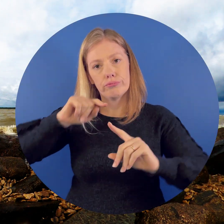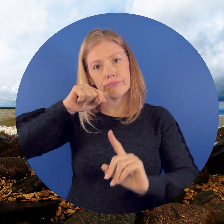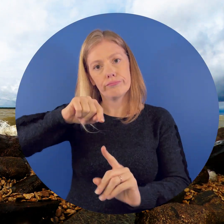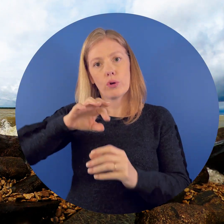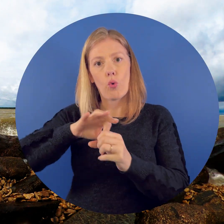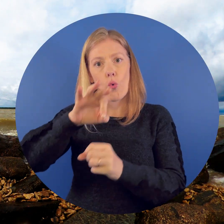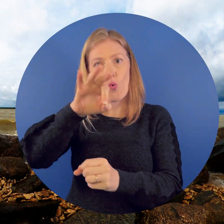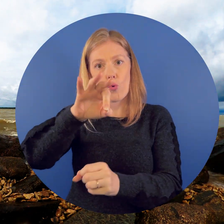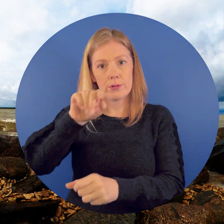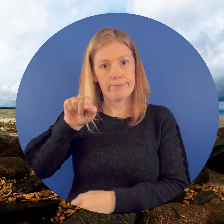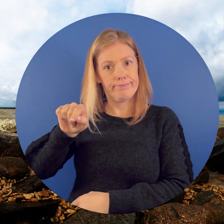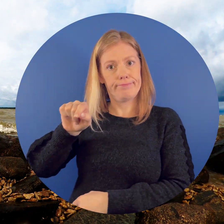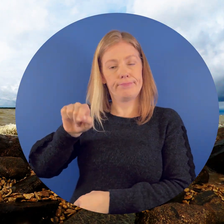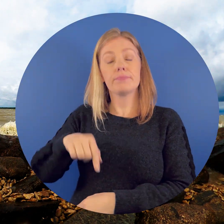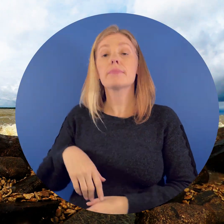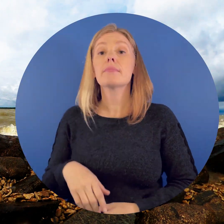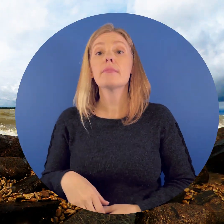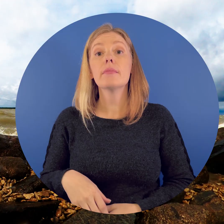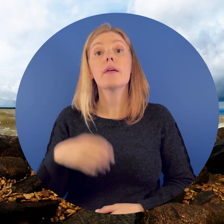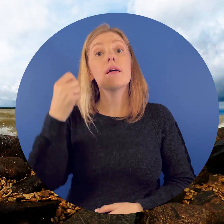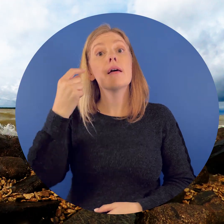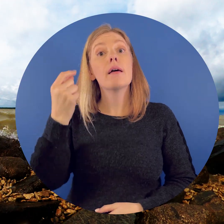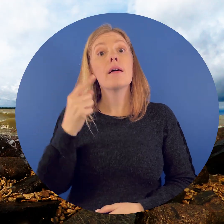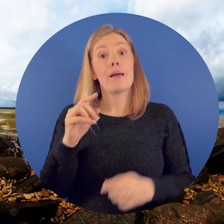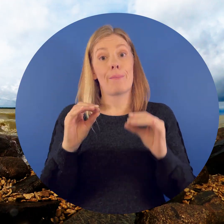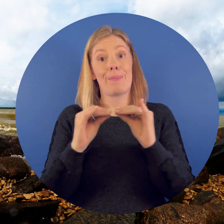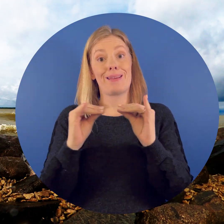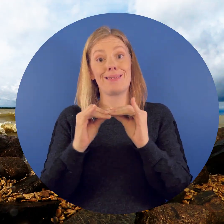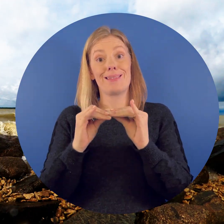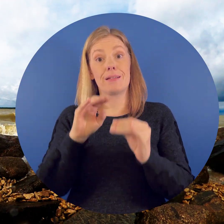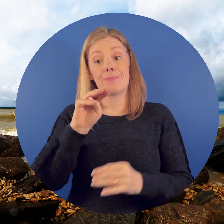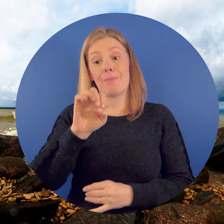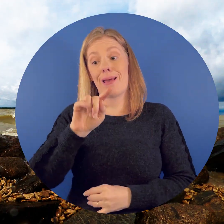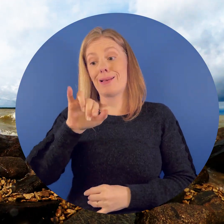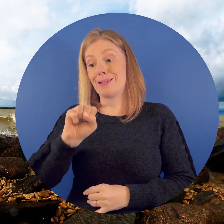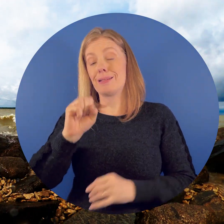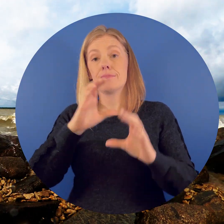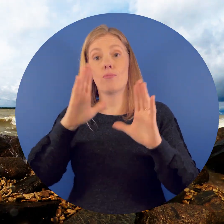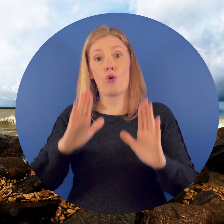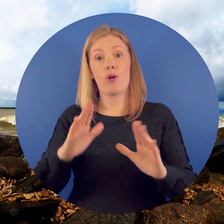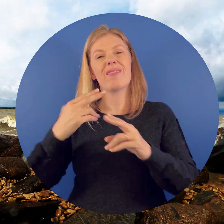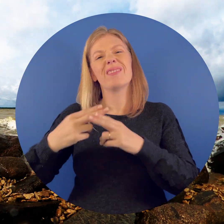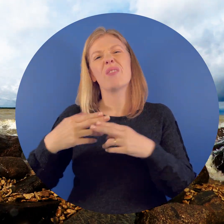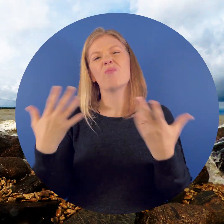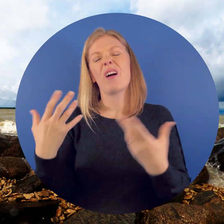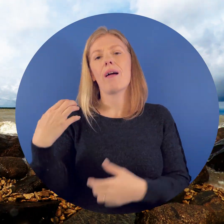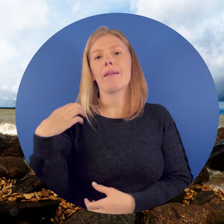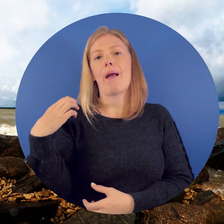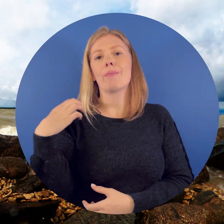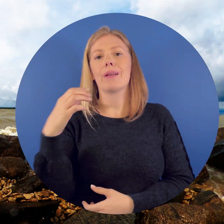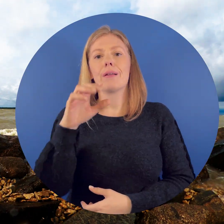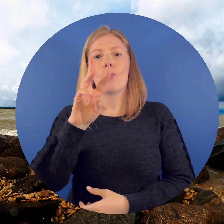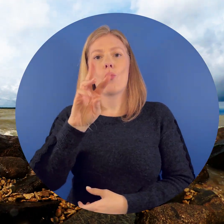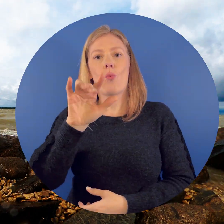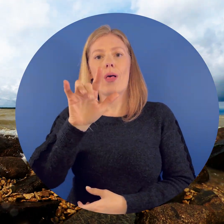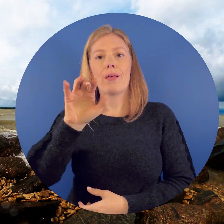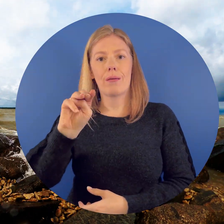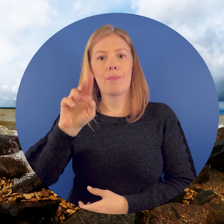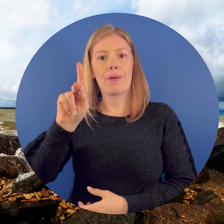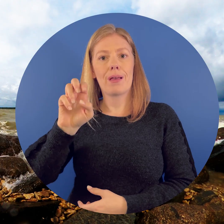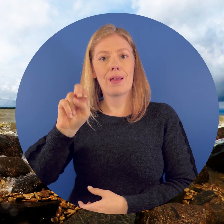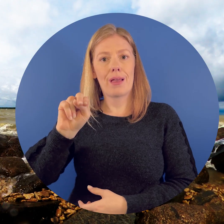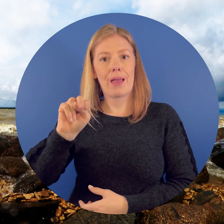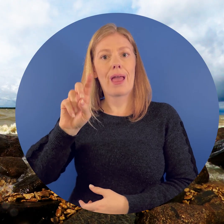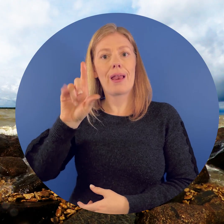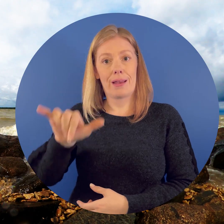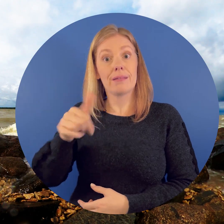Captain William Kennedy, a Métis explorer, is buried in the cemetery. In addition to Captain Kennedy, this cemetery is the